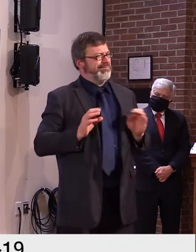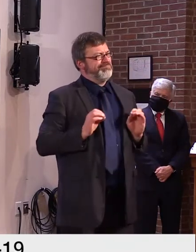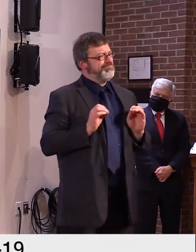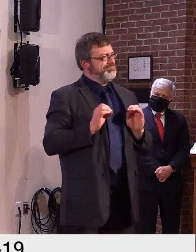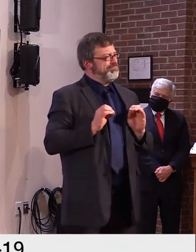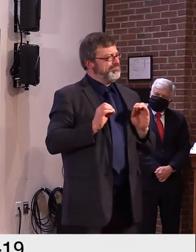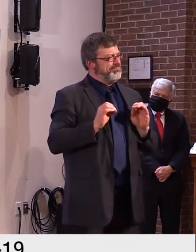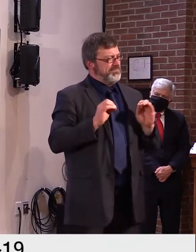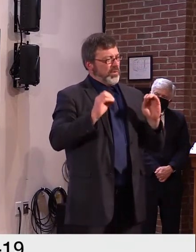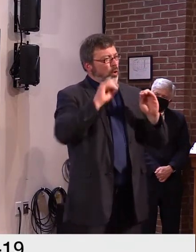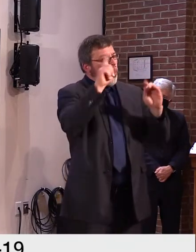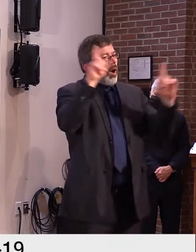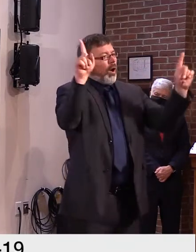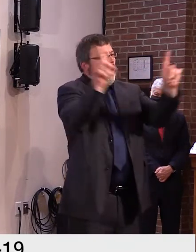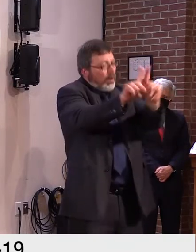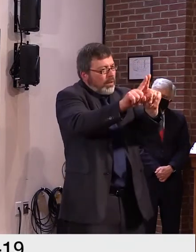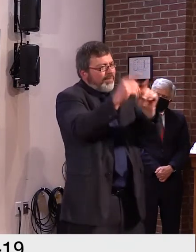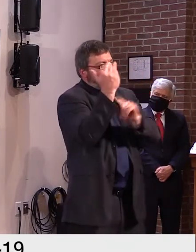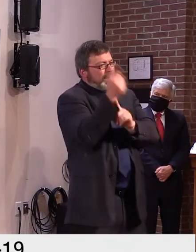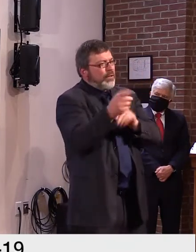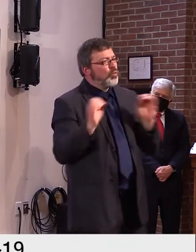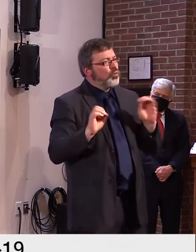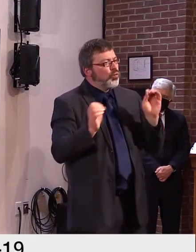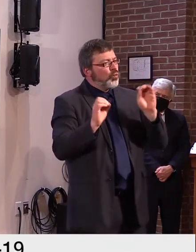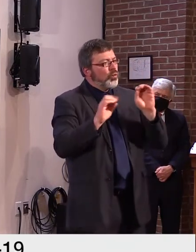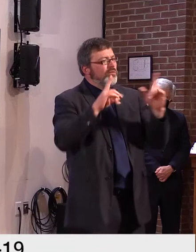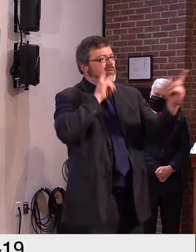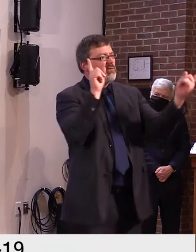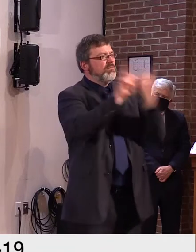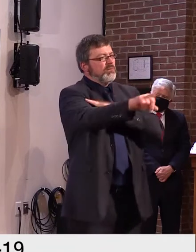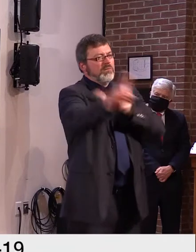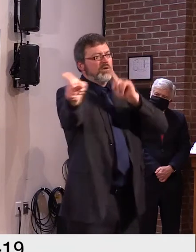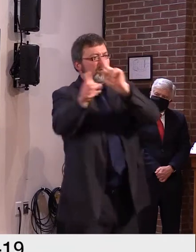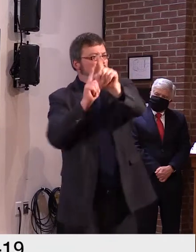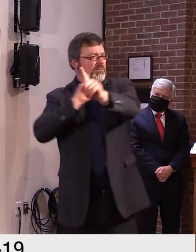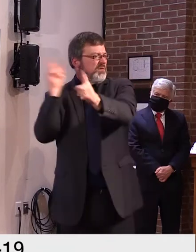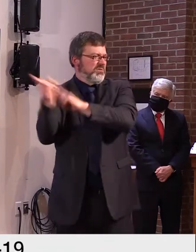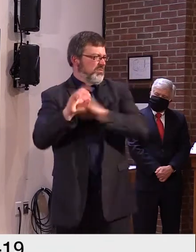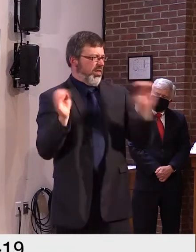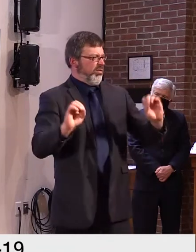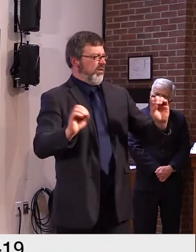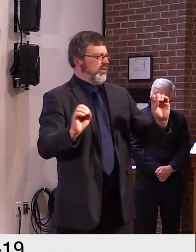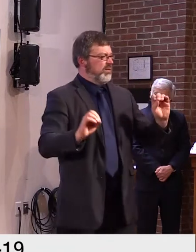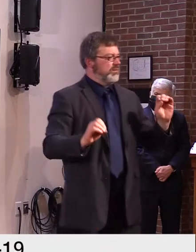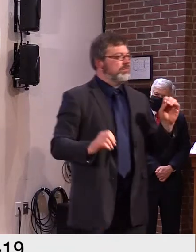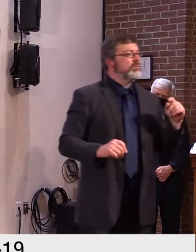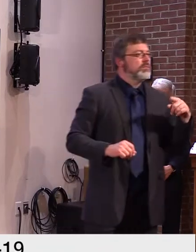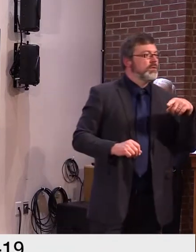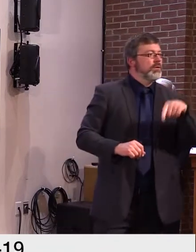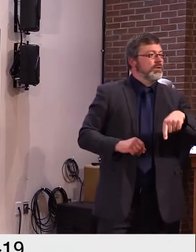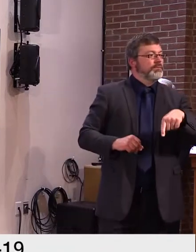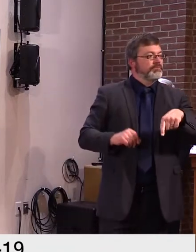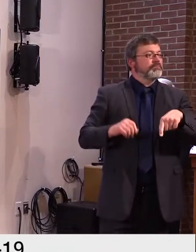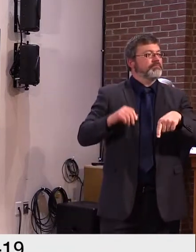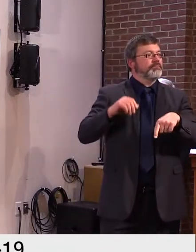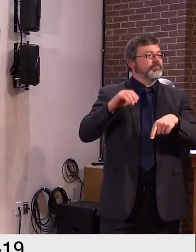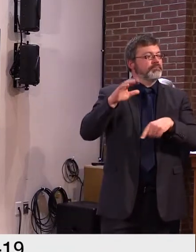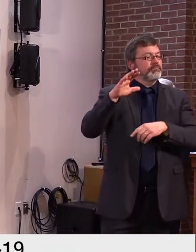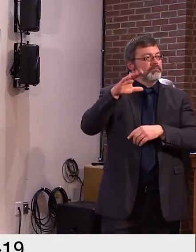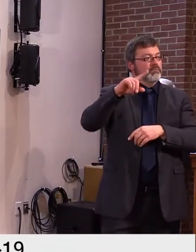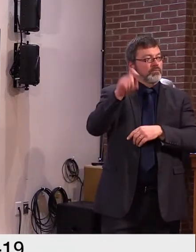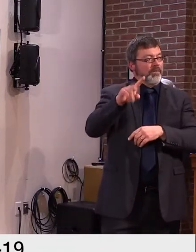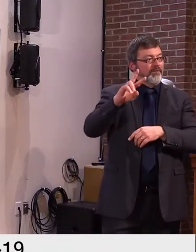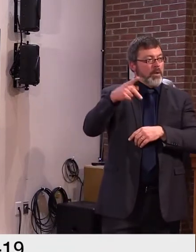And then just finally, looking more broadly at the essential worker exemptions to some of the quarantine rules for